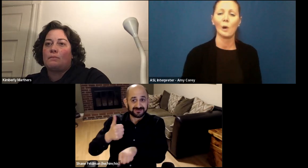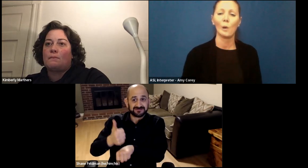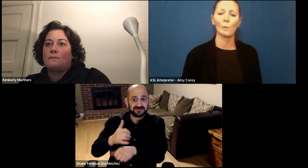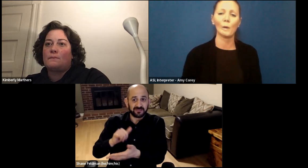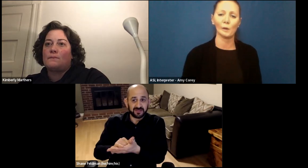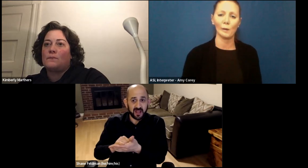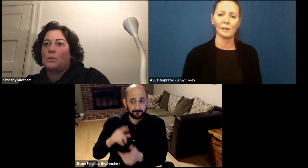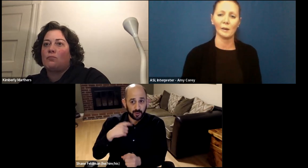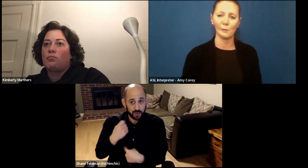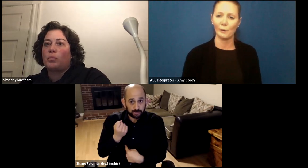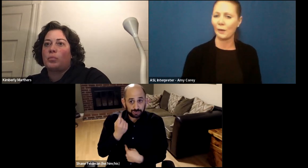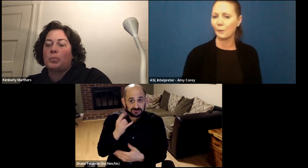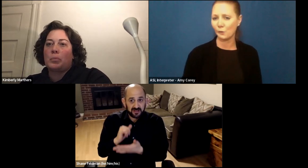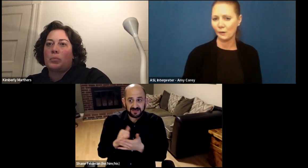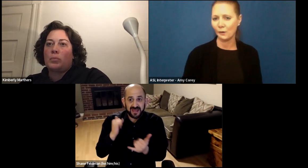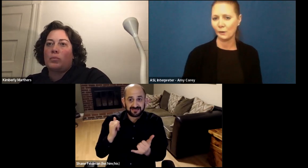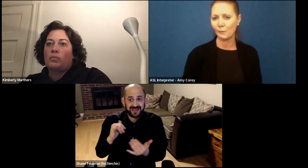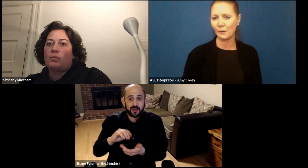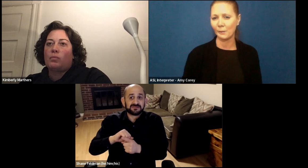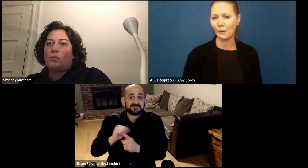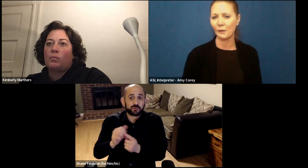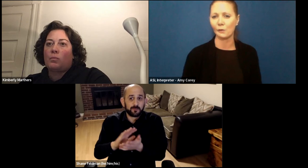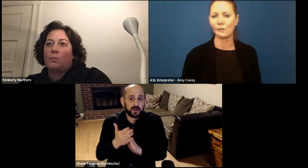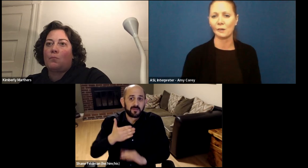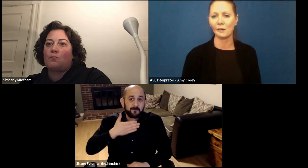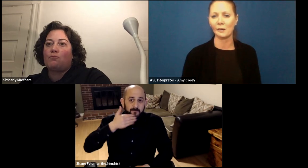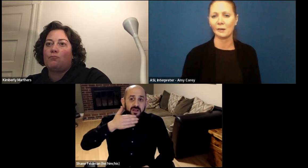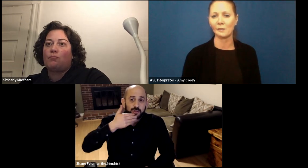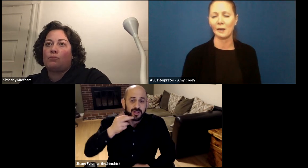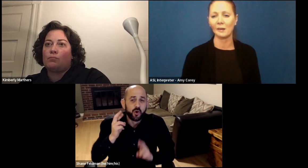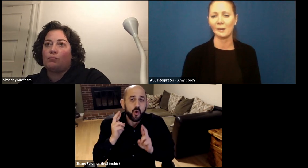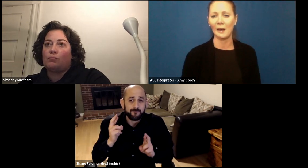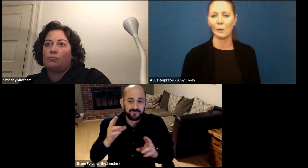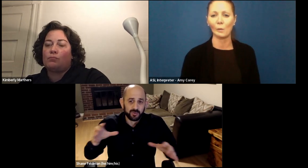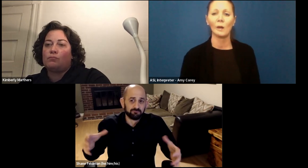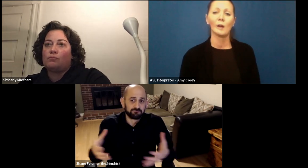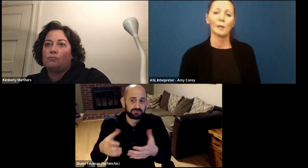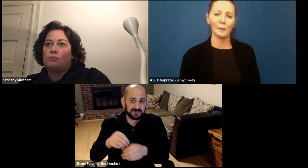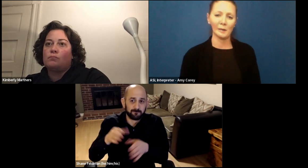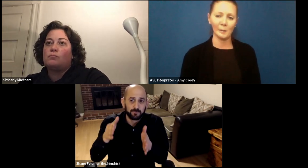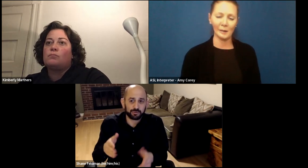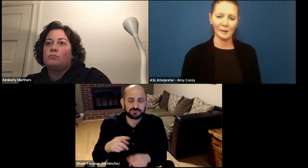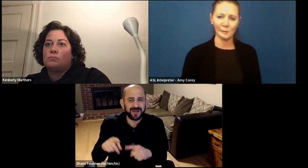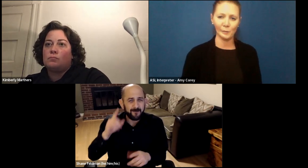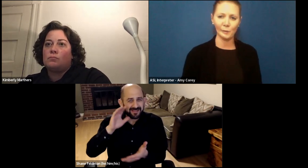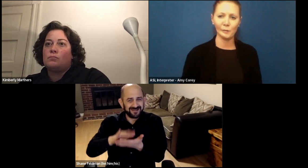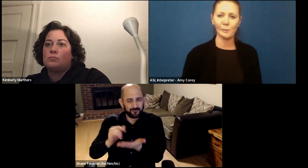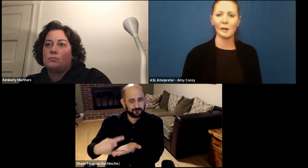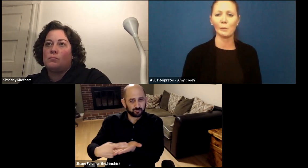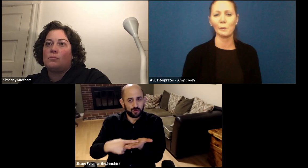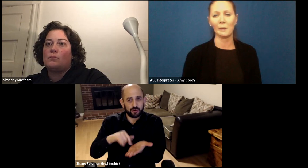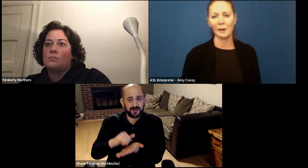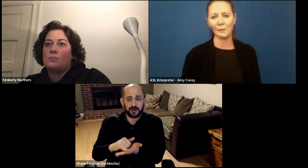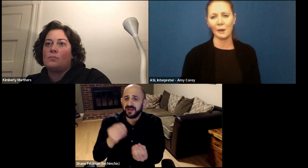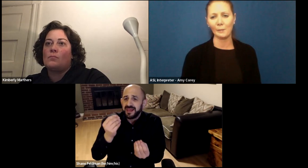decide what the correct date for that retreat could be. My understanding is that now the pandemic has improved a bit